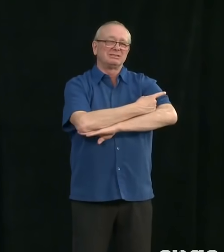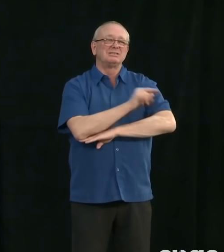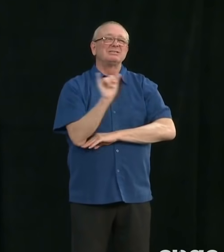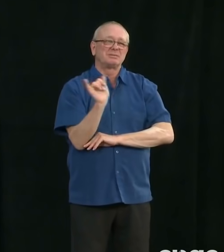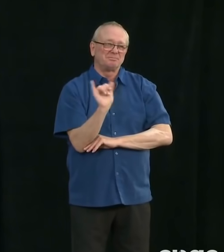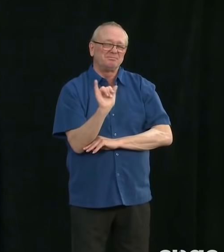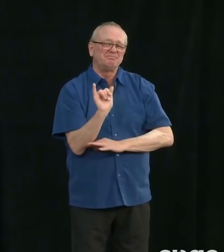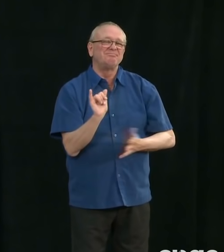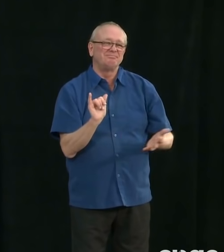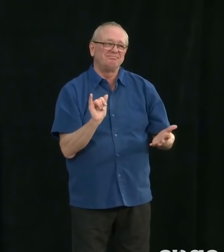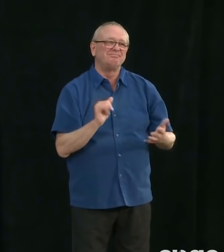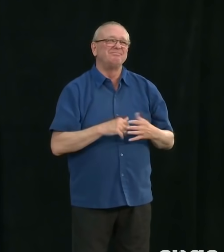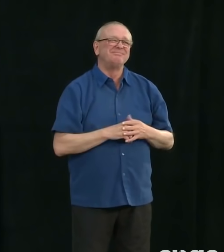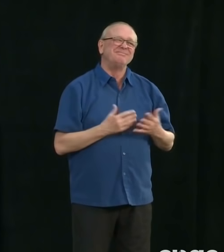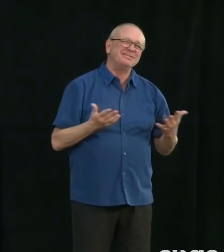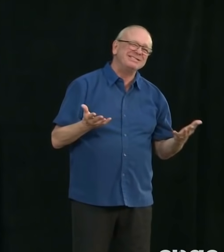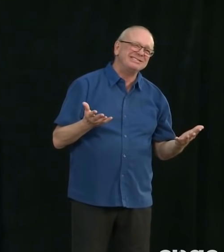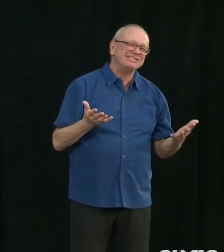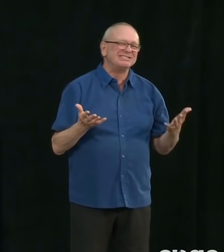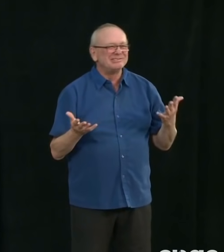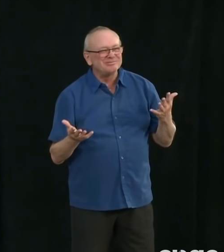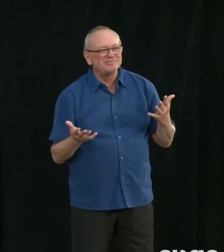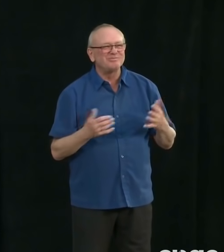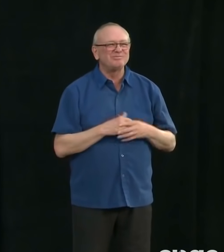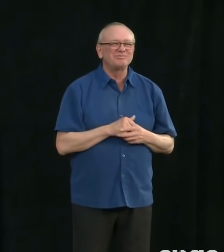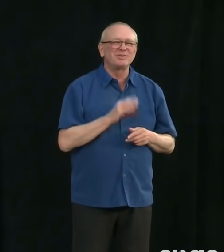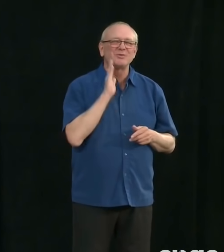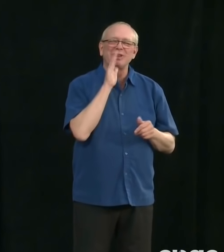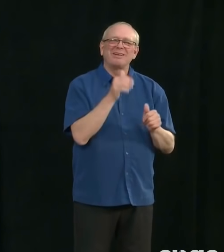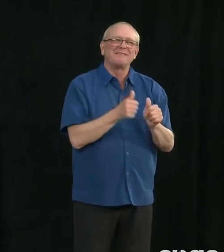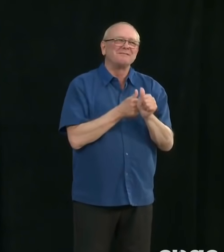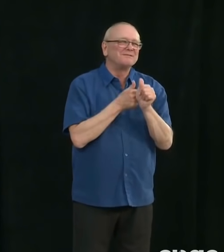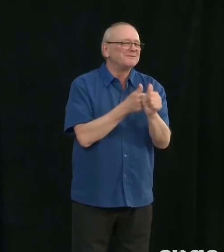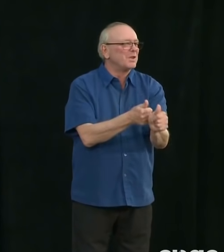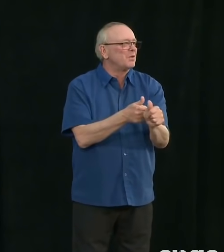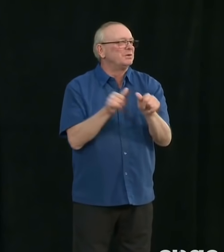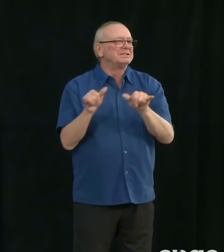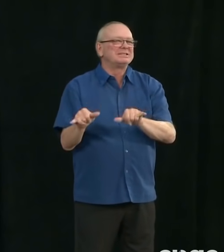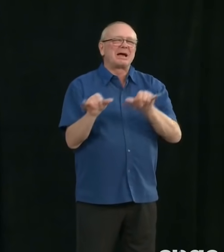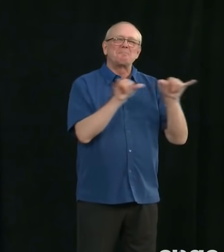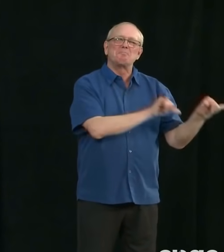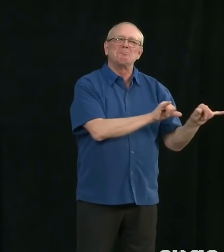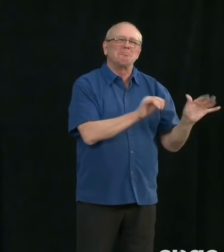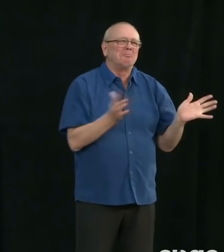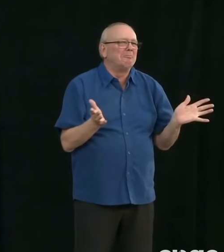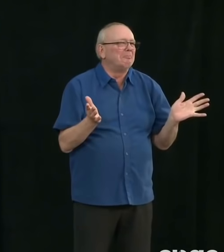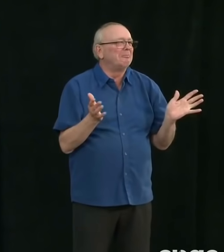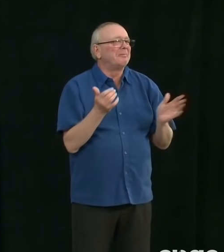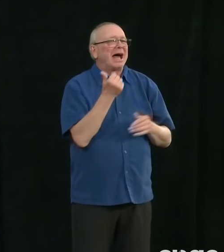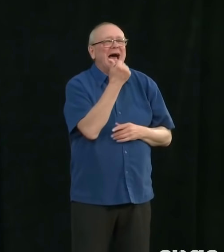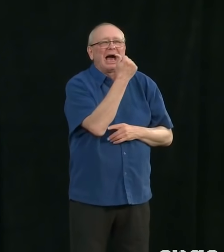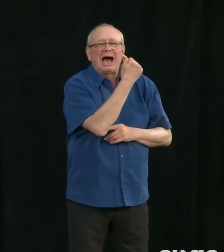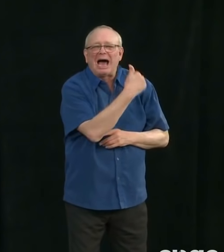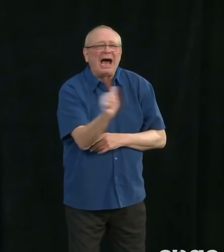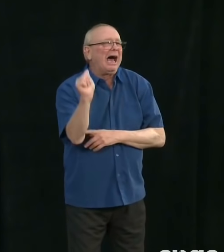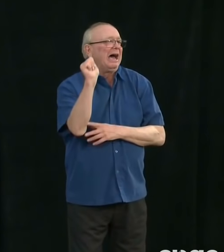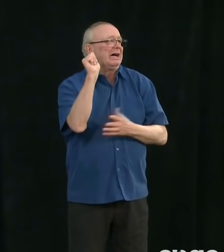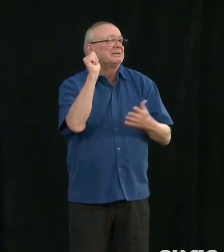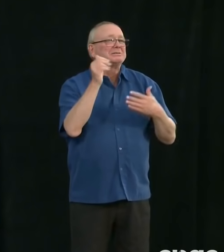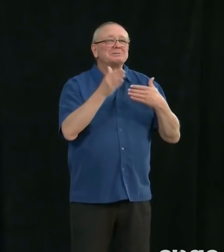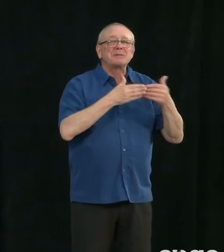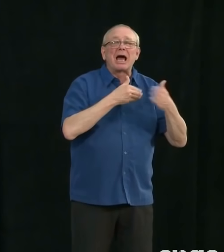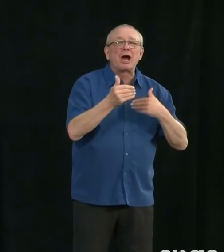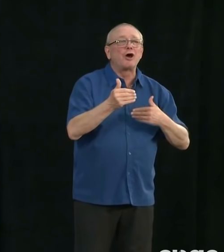so, again, that's how we in public health would treat any case, independent of wherever it happened. And so